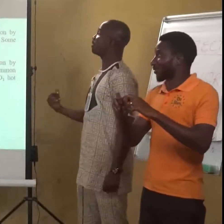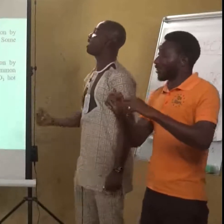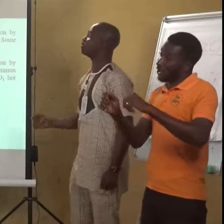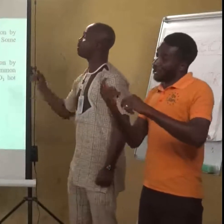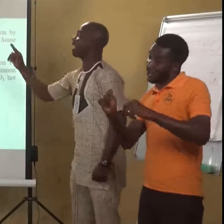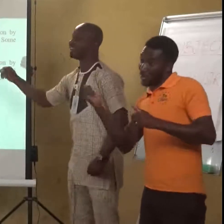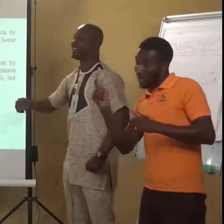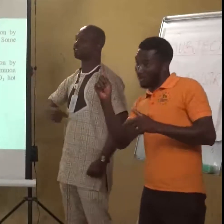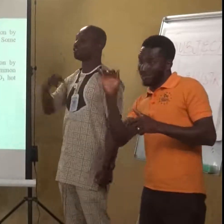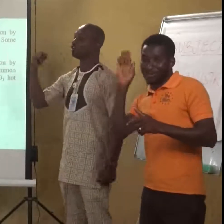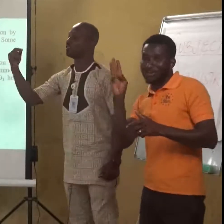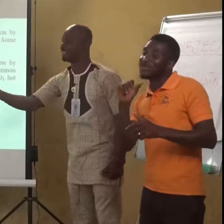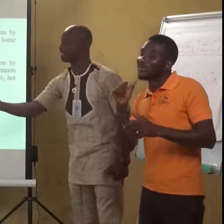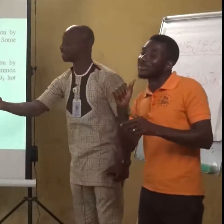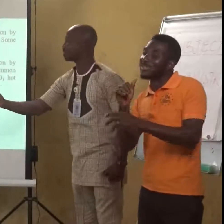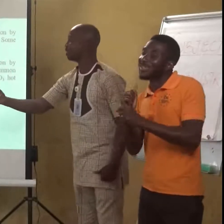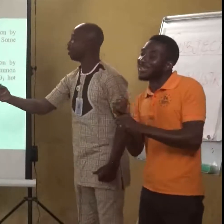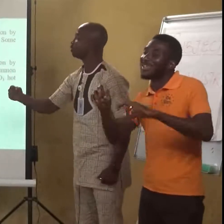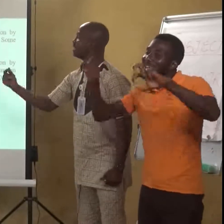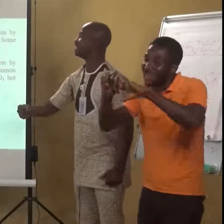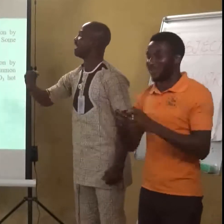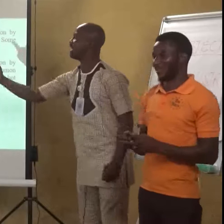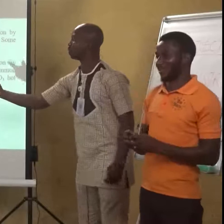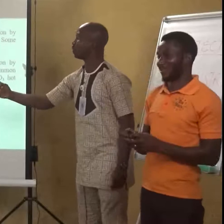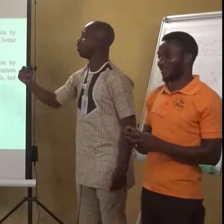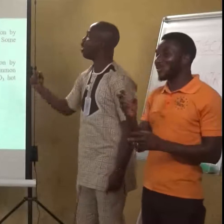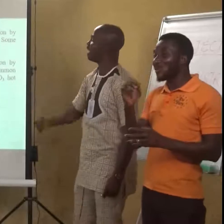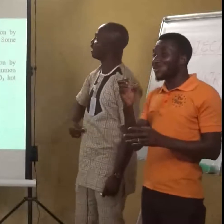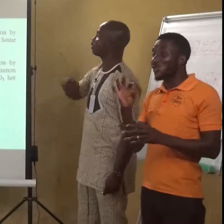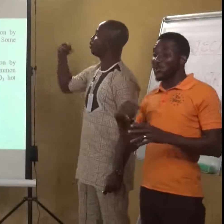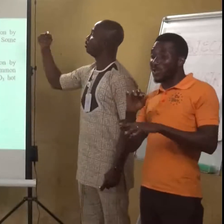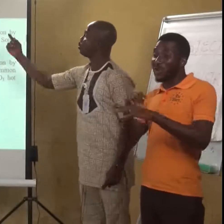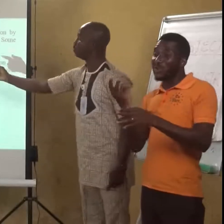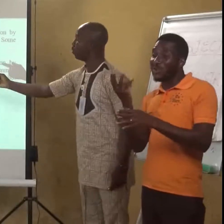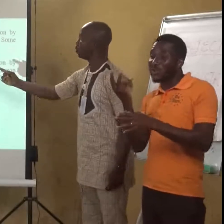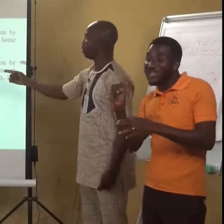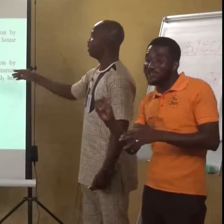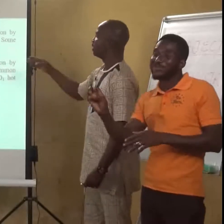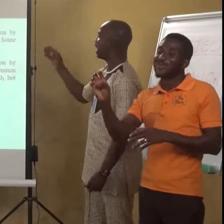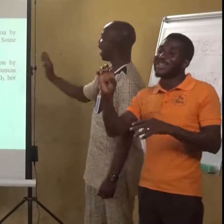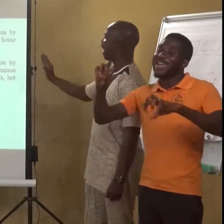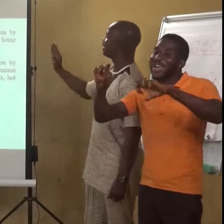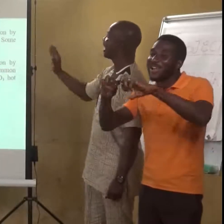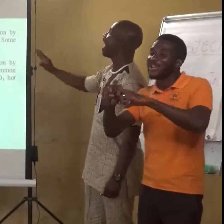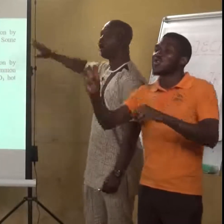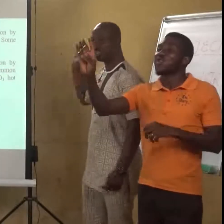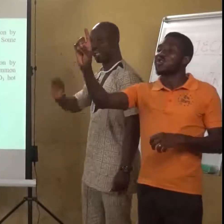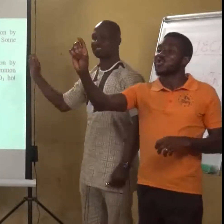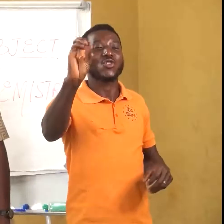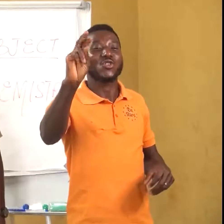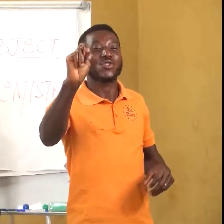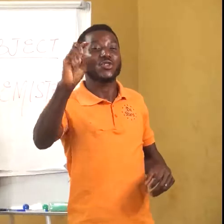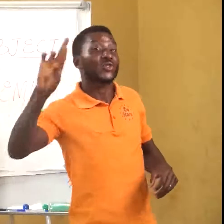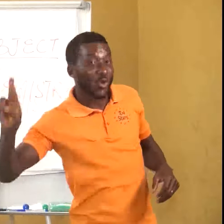So we refer to them as electron donating, or donating electron, or electron donor. They are oxidized